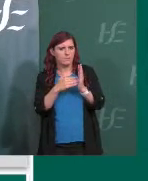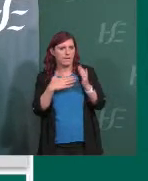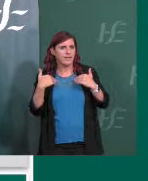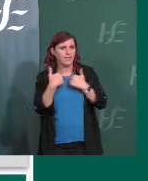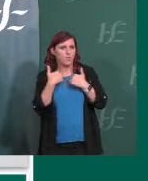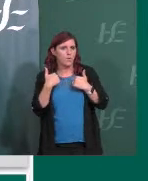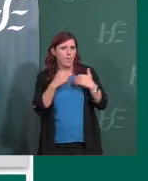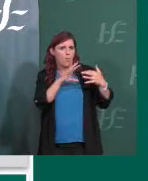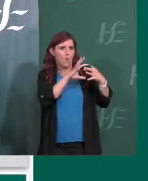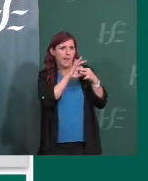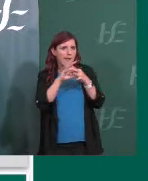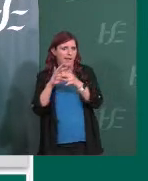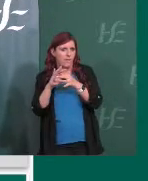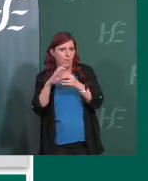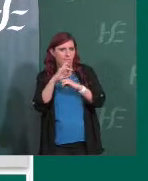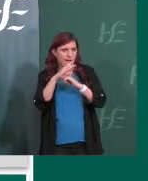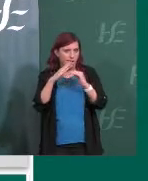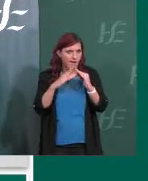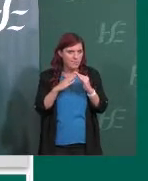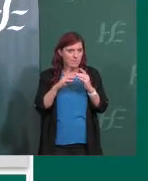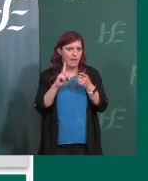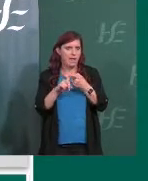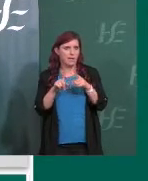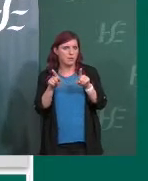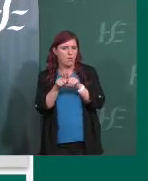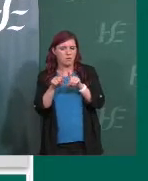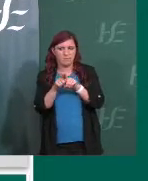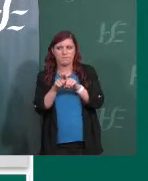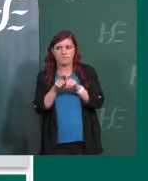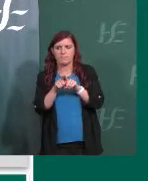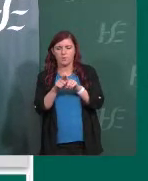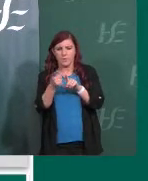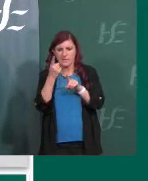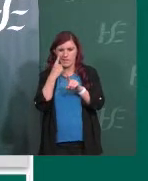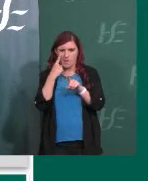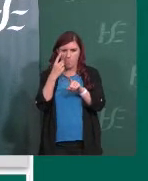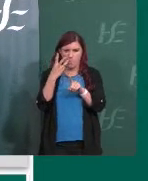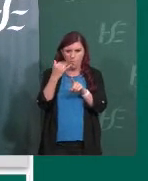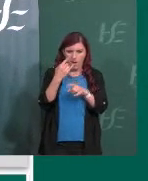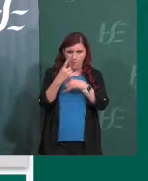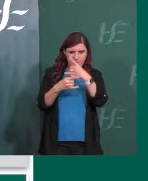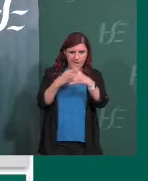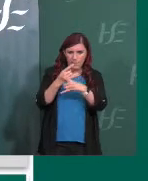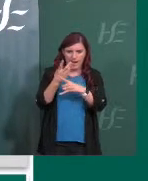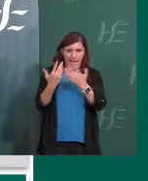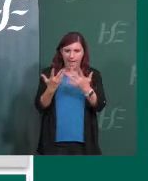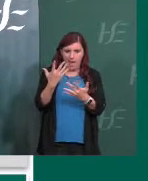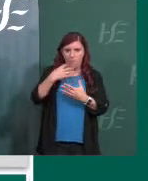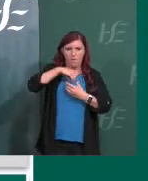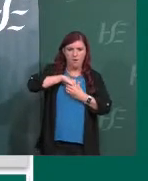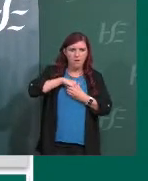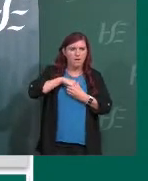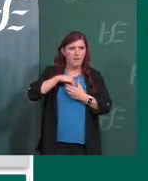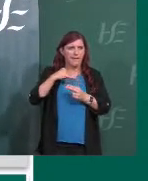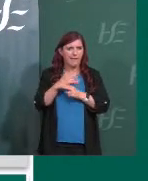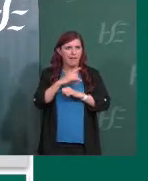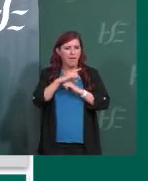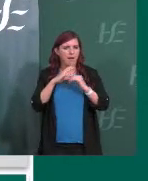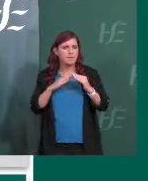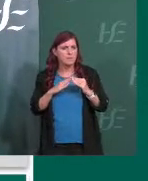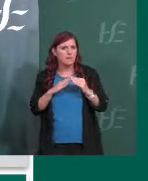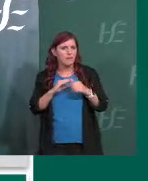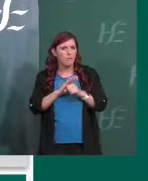very closely with the hospitals and with the infection prevention and control teams to understand what's driving that and